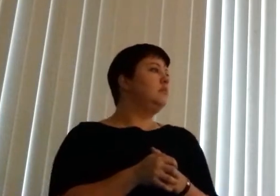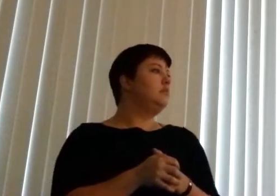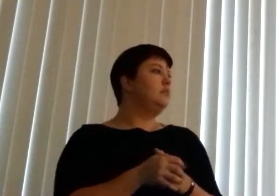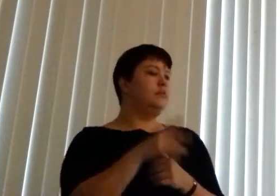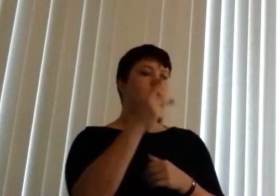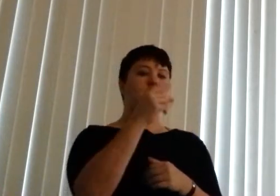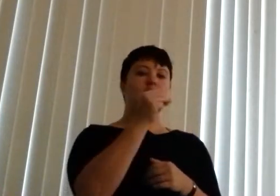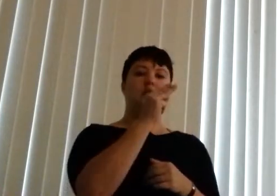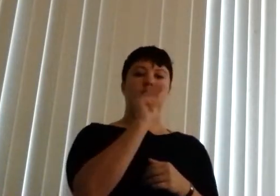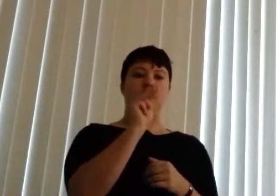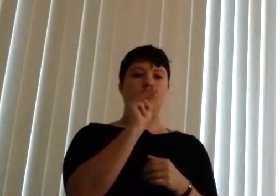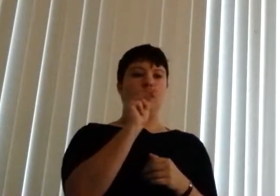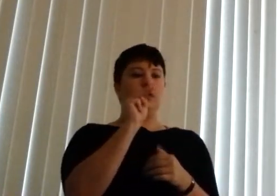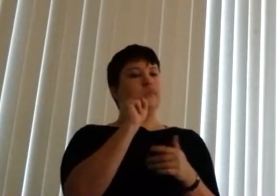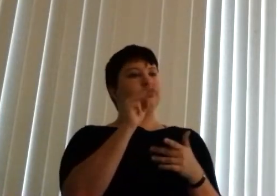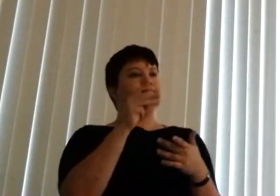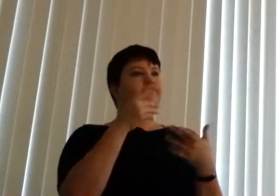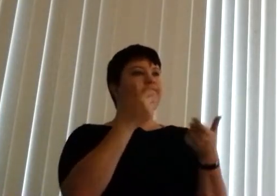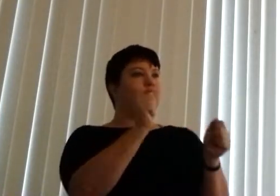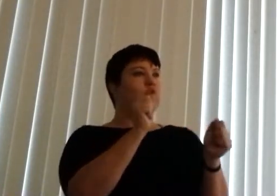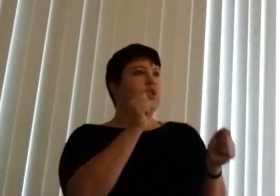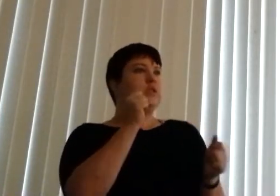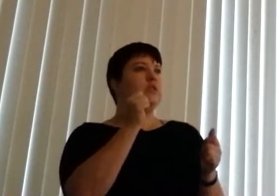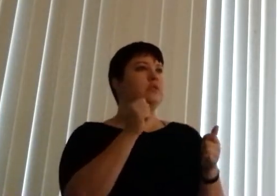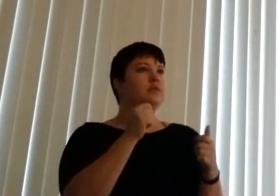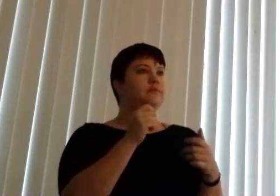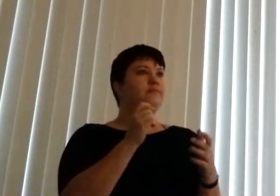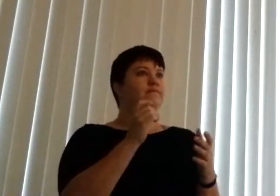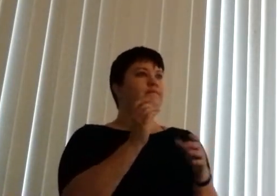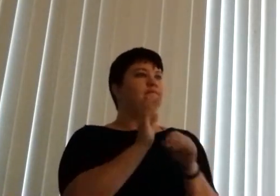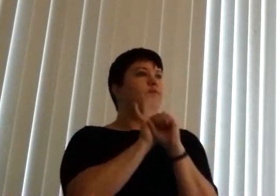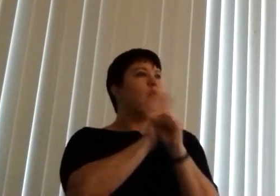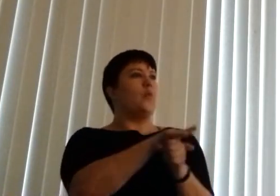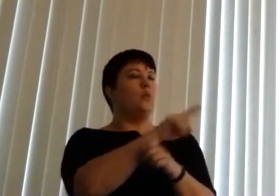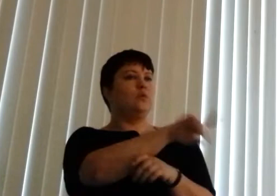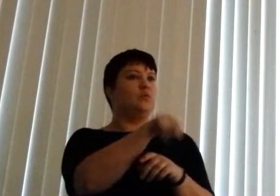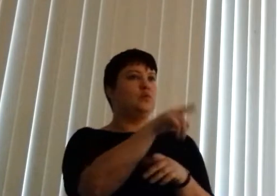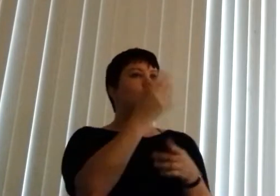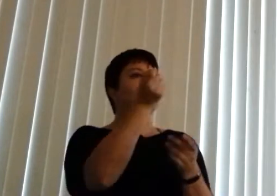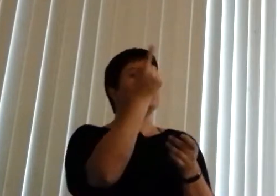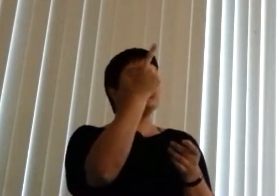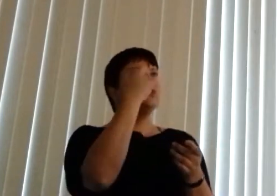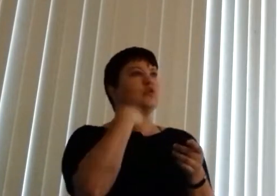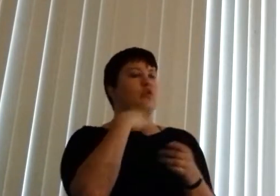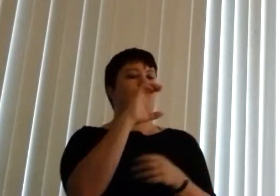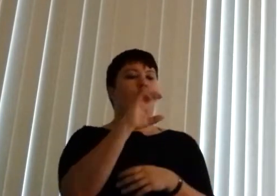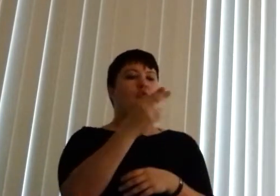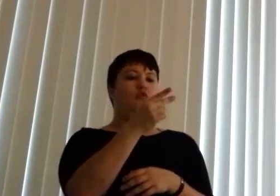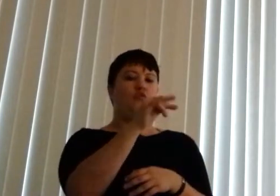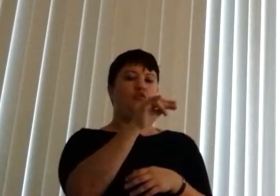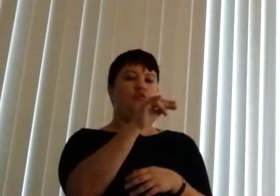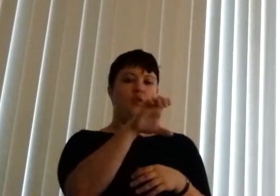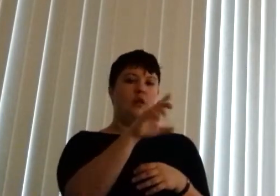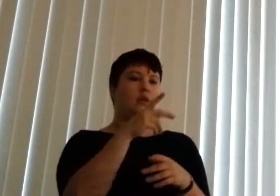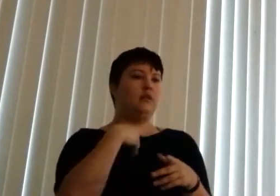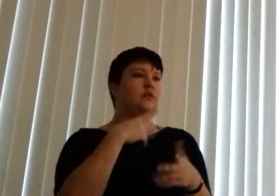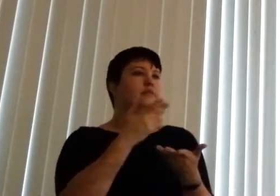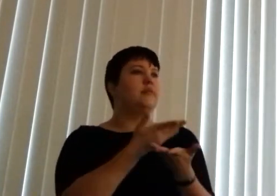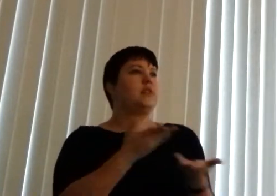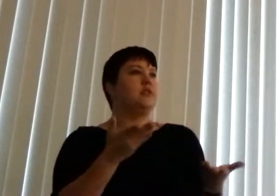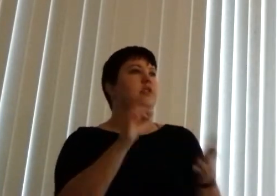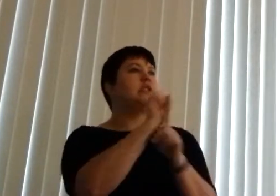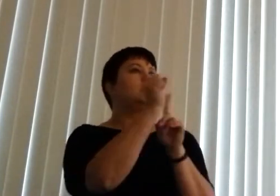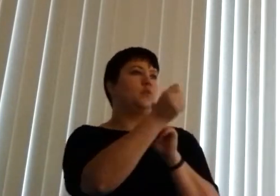Cam invokes the notion of synchronic properties. What's a synchronic property? Well, one thing she says about such properties is that